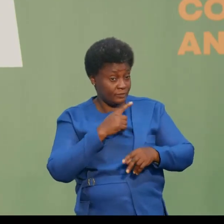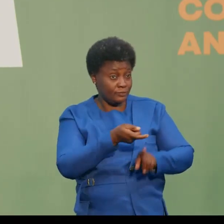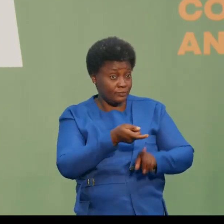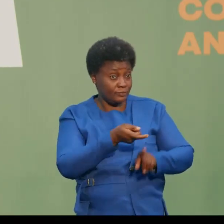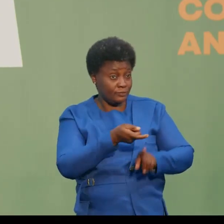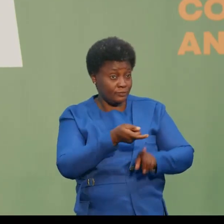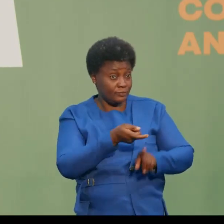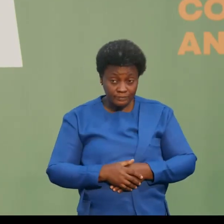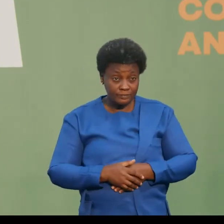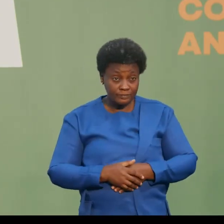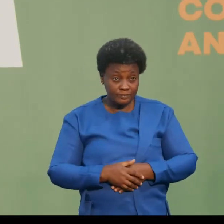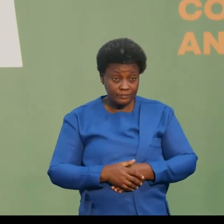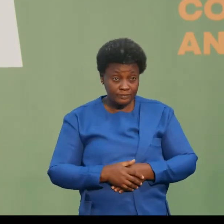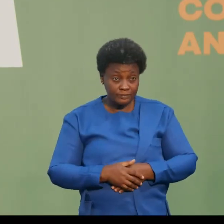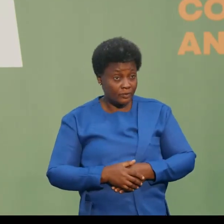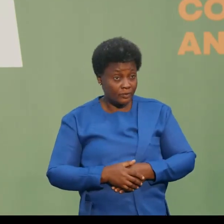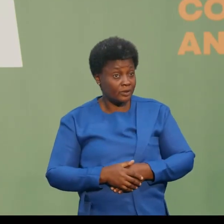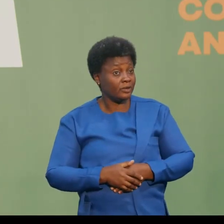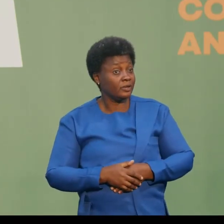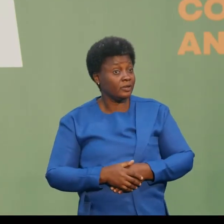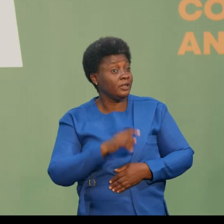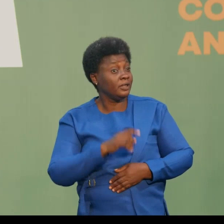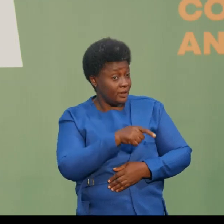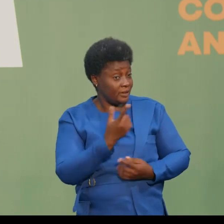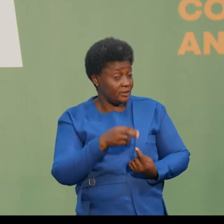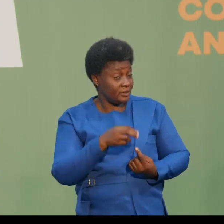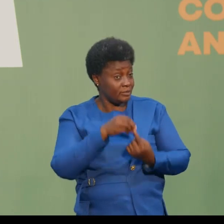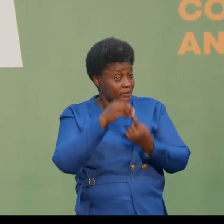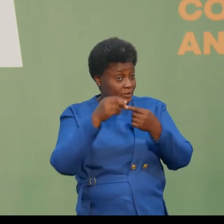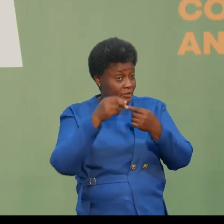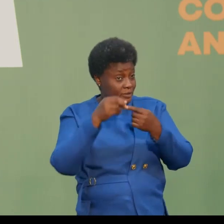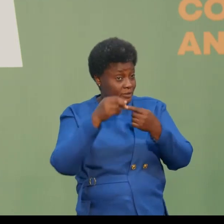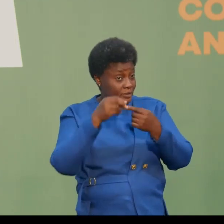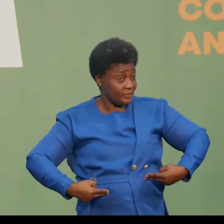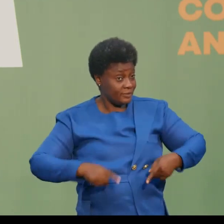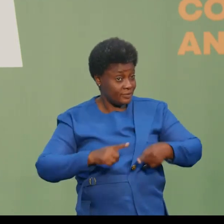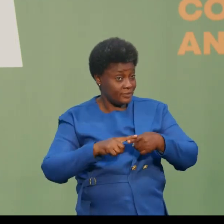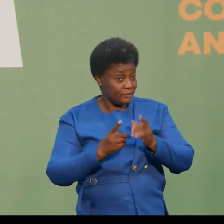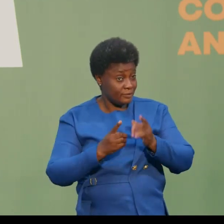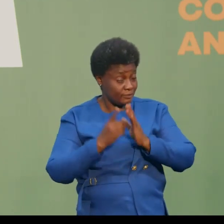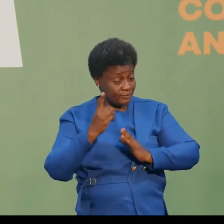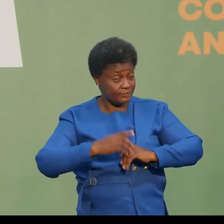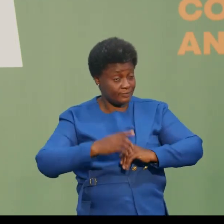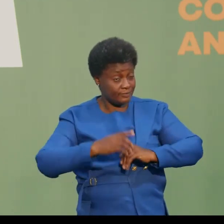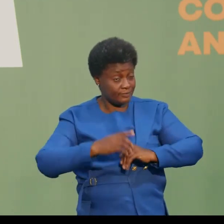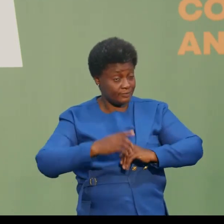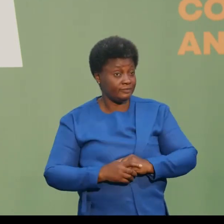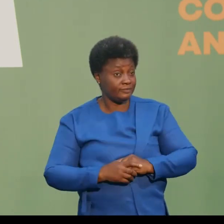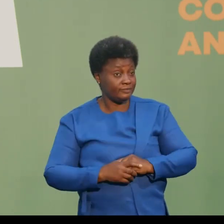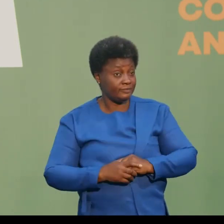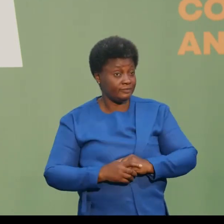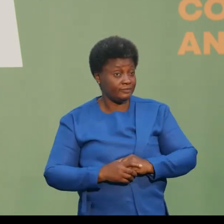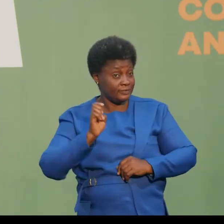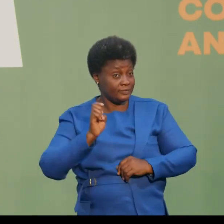Ms. Adjovi is a specialist in health and social development. She is currently